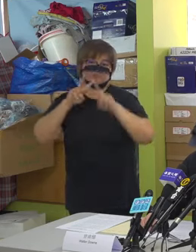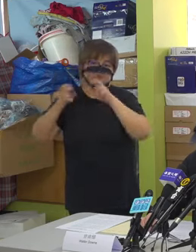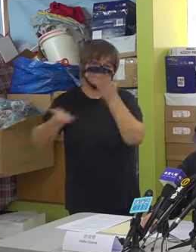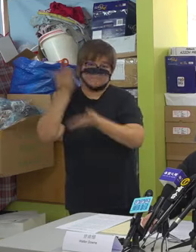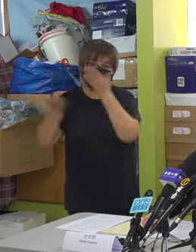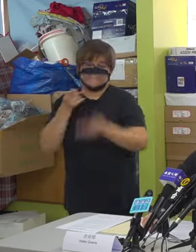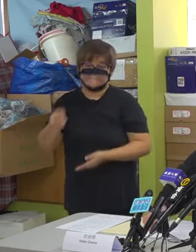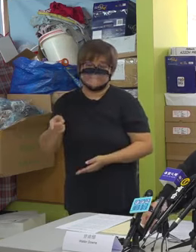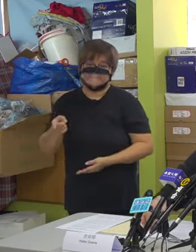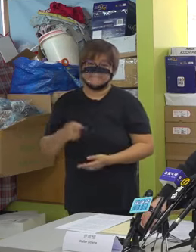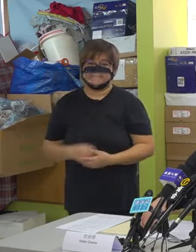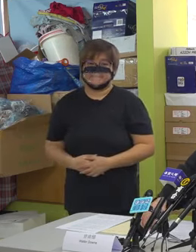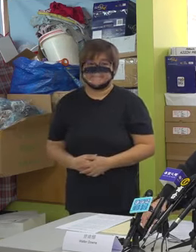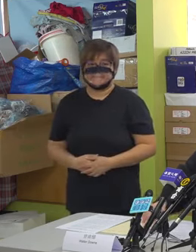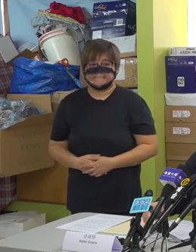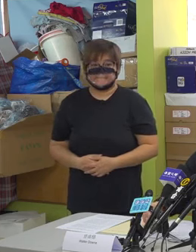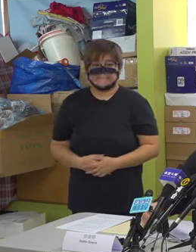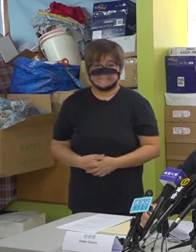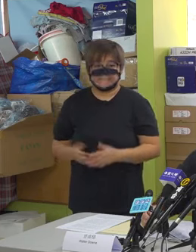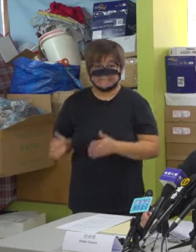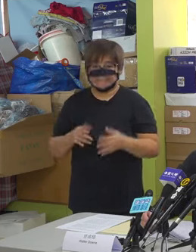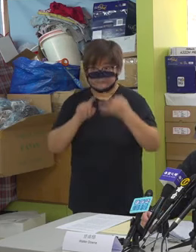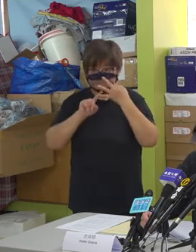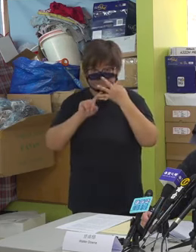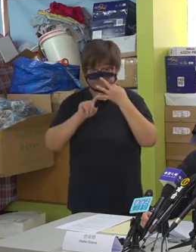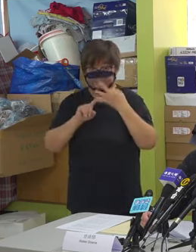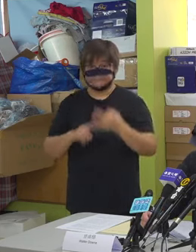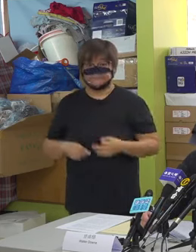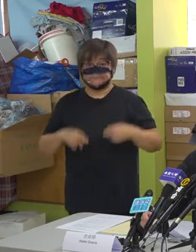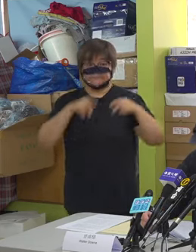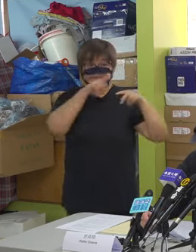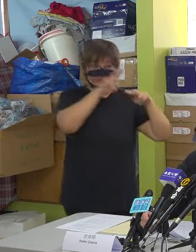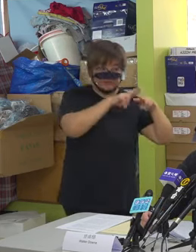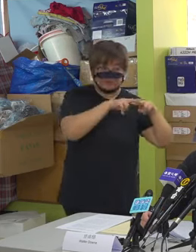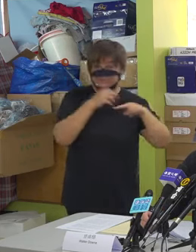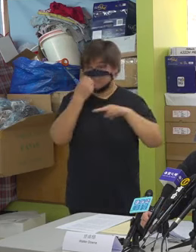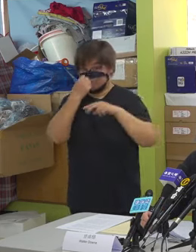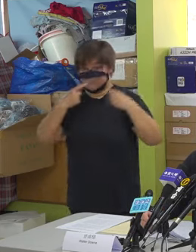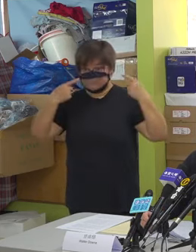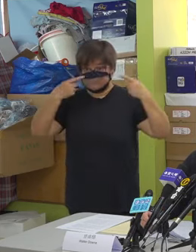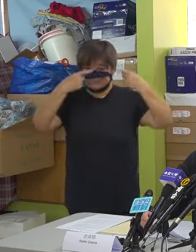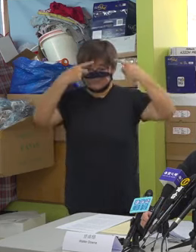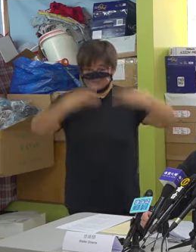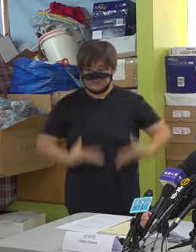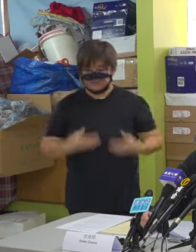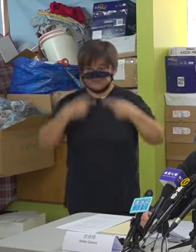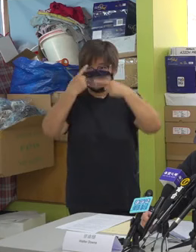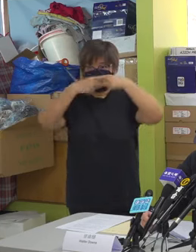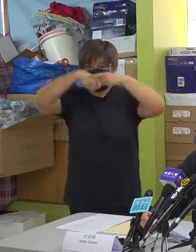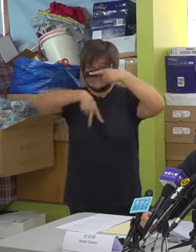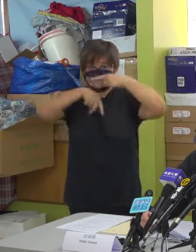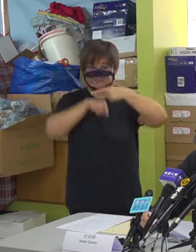broken one country, two systems framework. The CCP has consistently instructed the Hong Kong government to adapt its